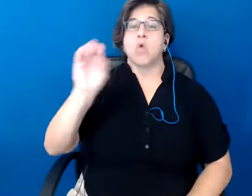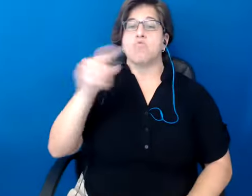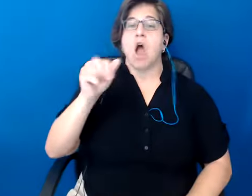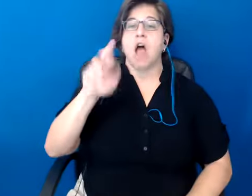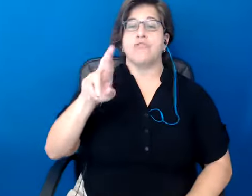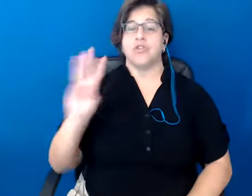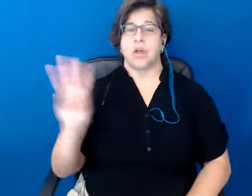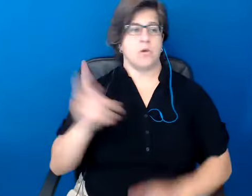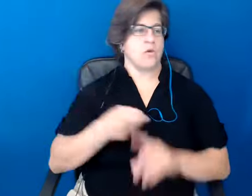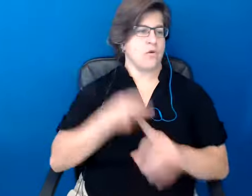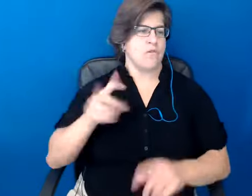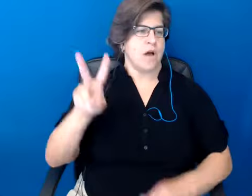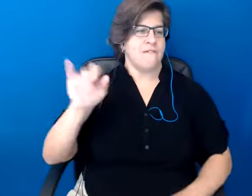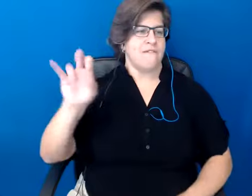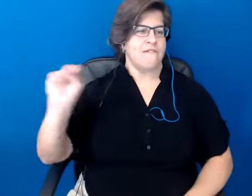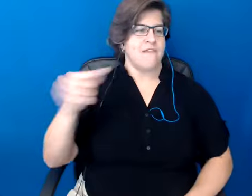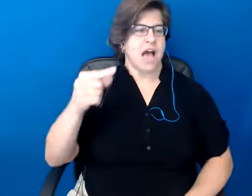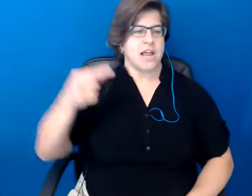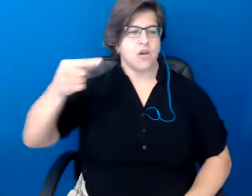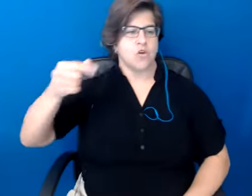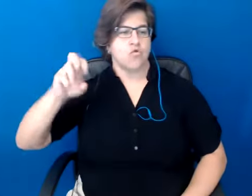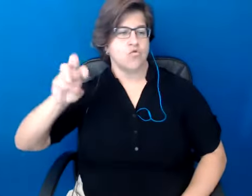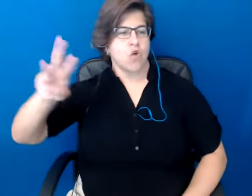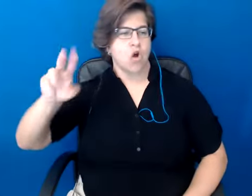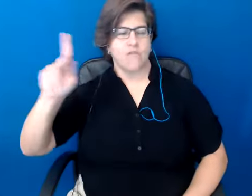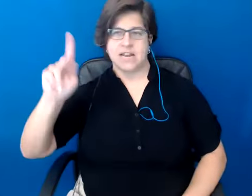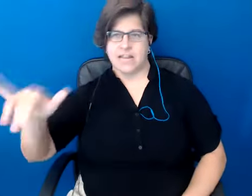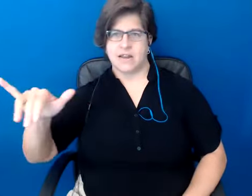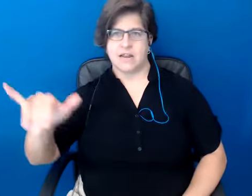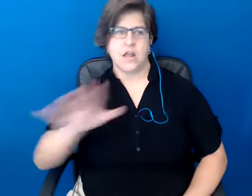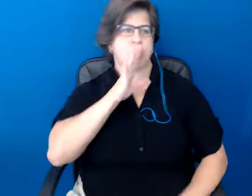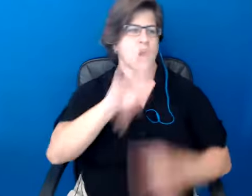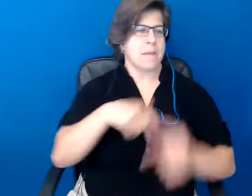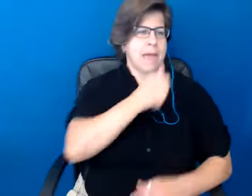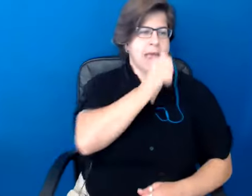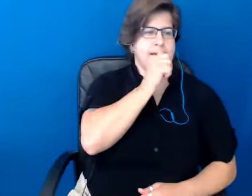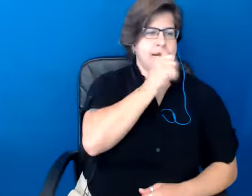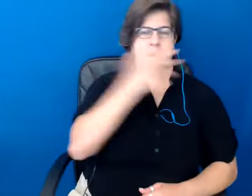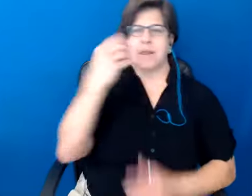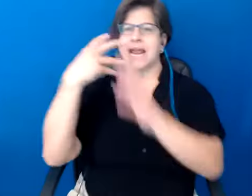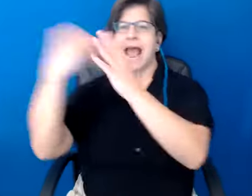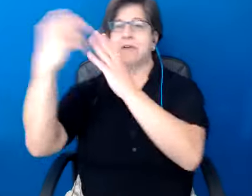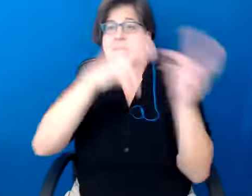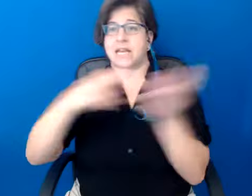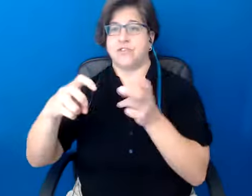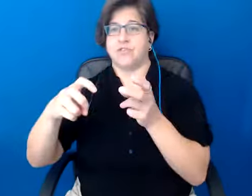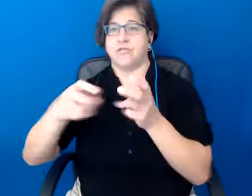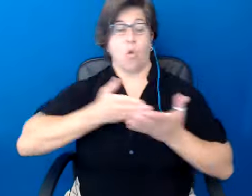And now, please help me welcome our next speaker, Roger W. from Vine Grove, Kentucky, speaking on anonymity